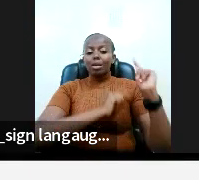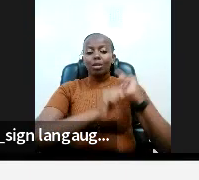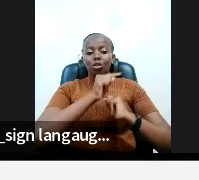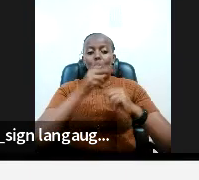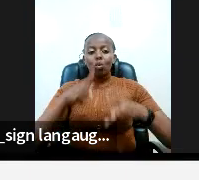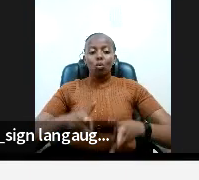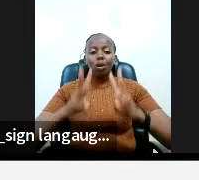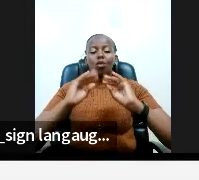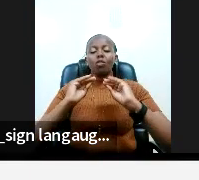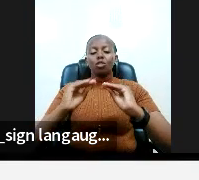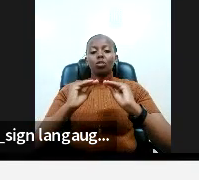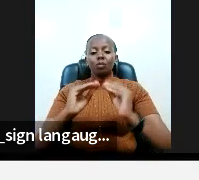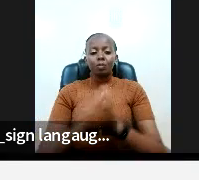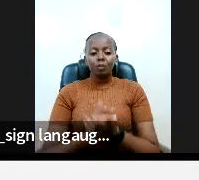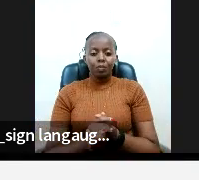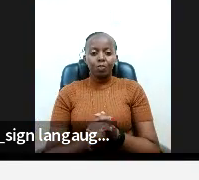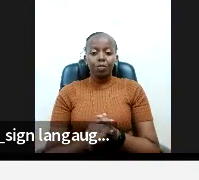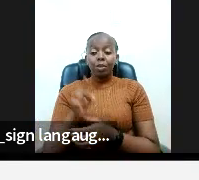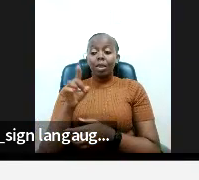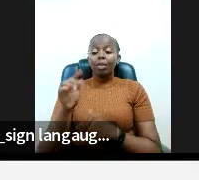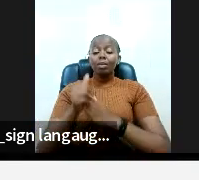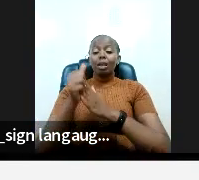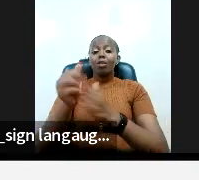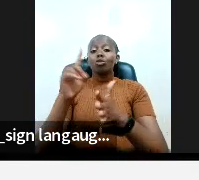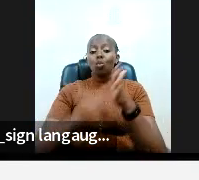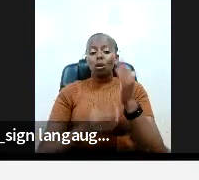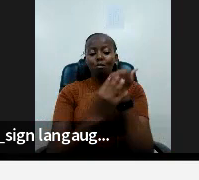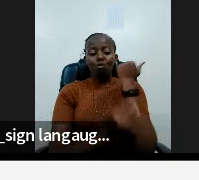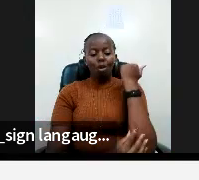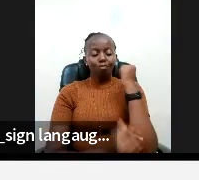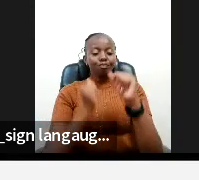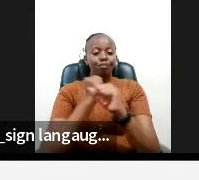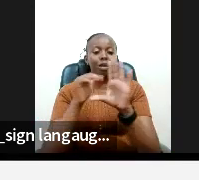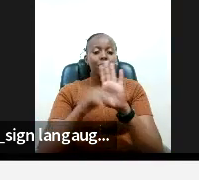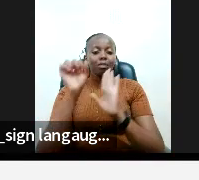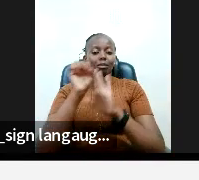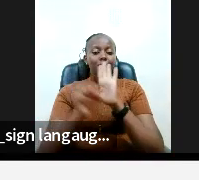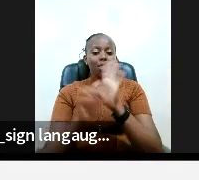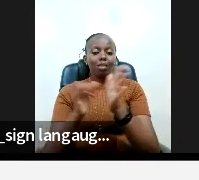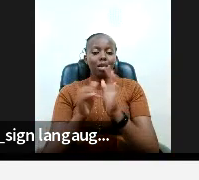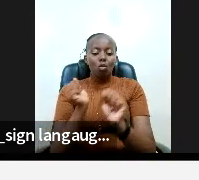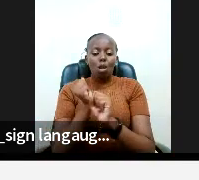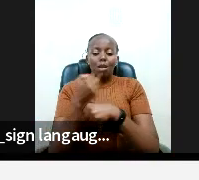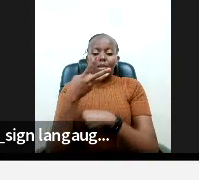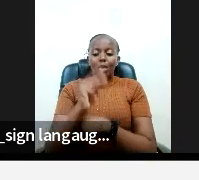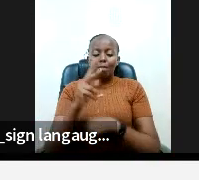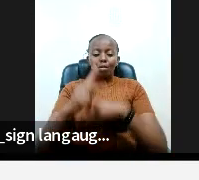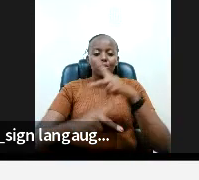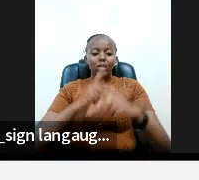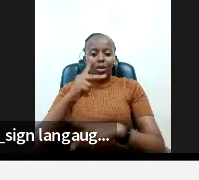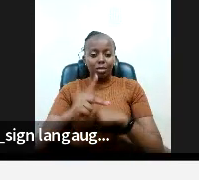teaching. This leads to poor performance in subjects that require them to process abstract